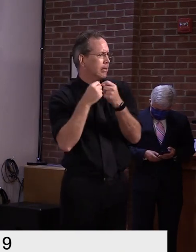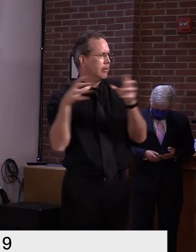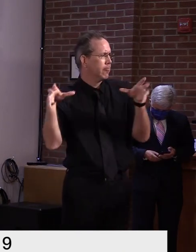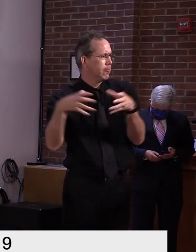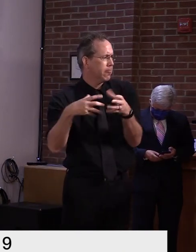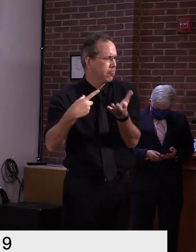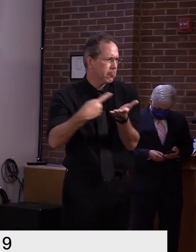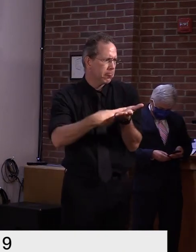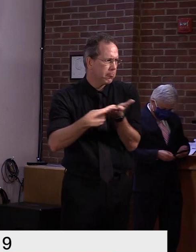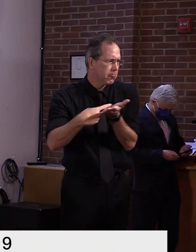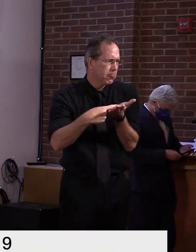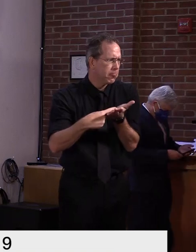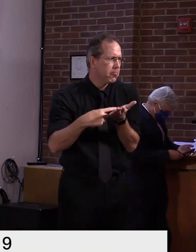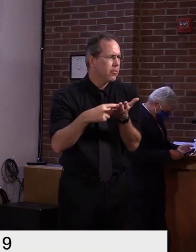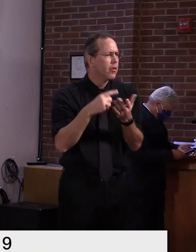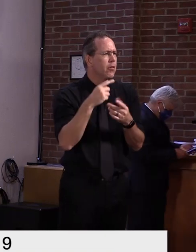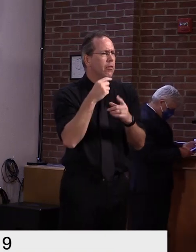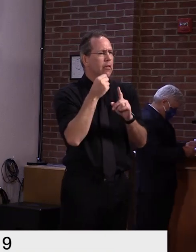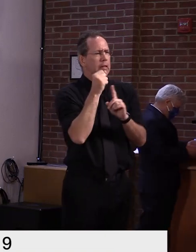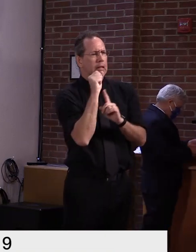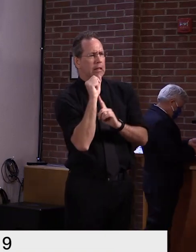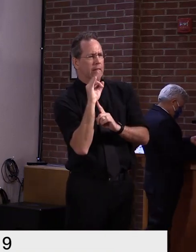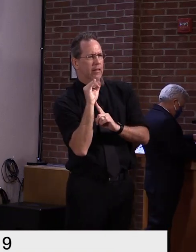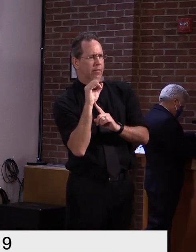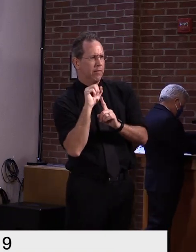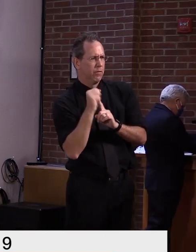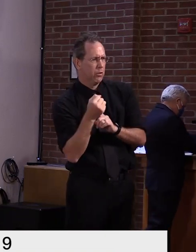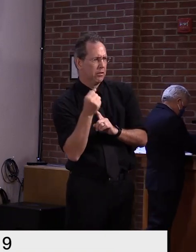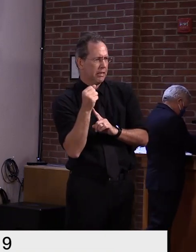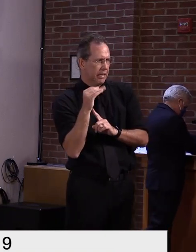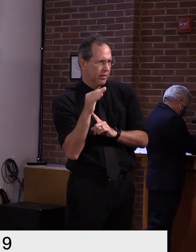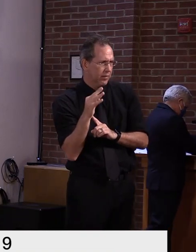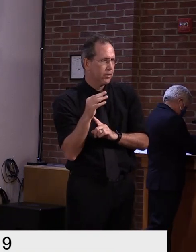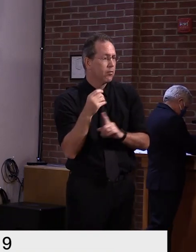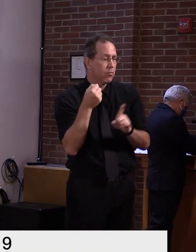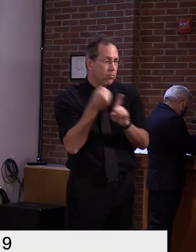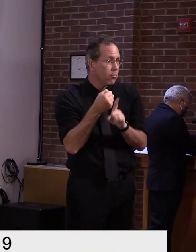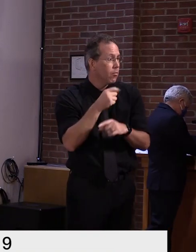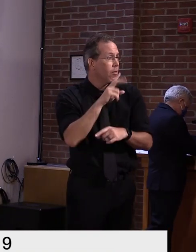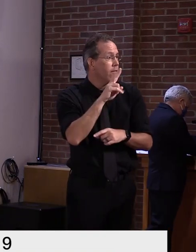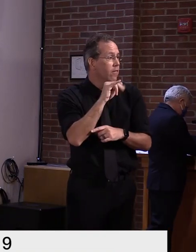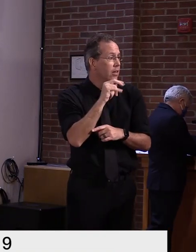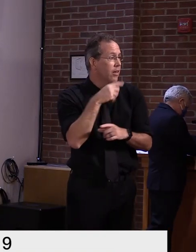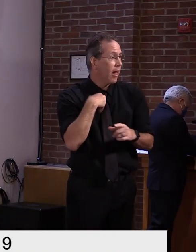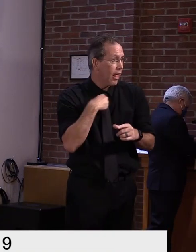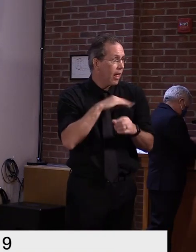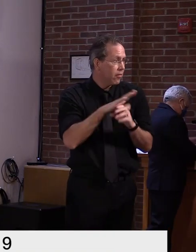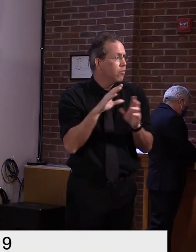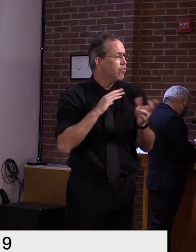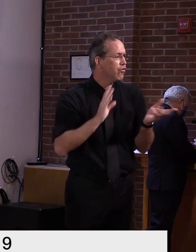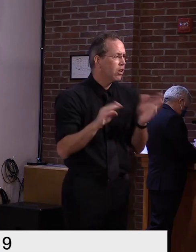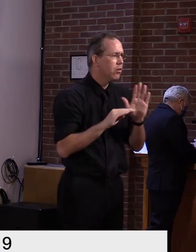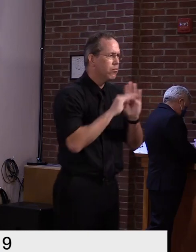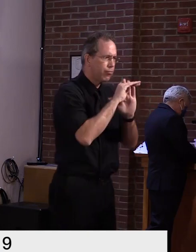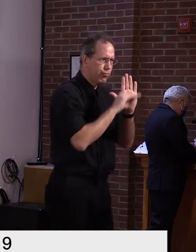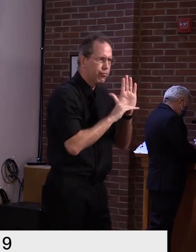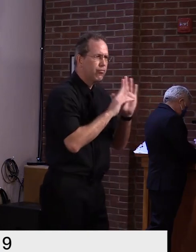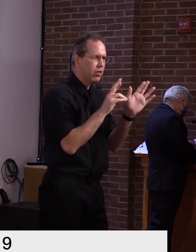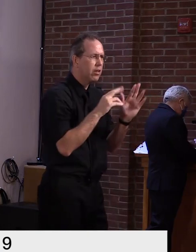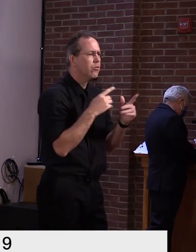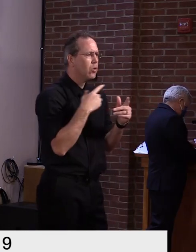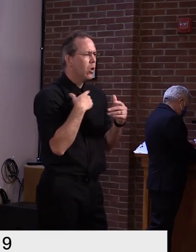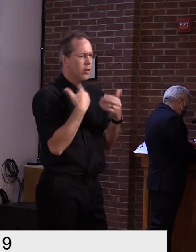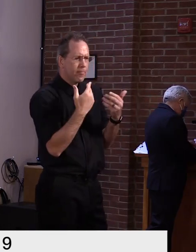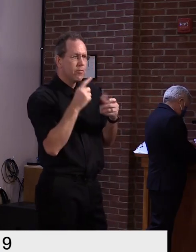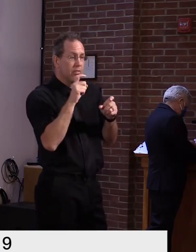how we would roll this out in Vermont. And I know that they're working closely with our federal partners to determine how to do that. But